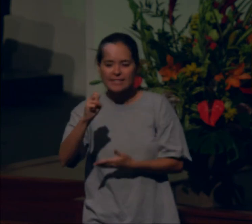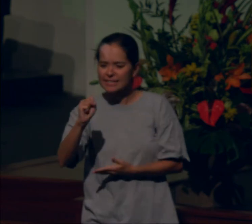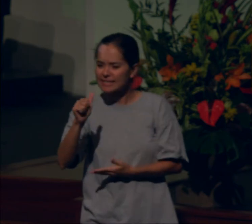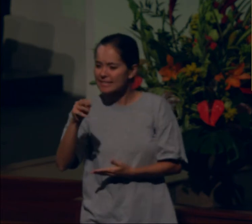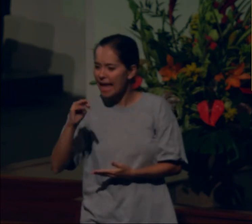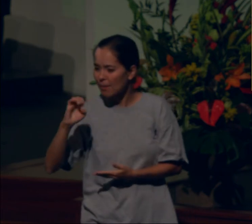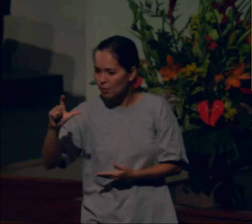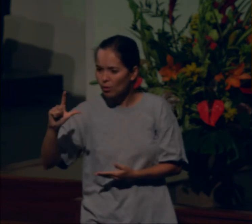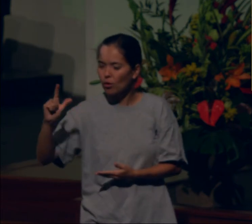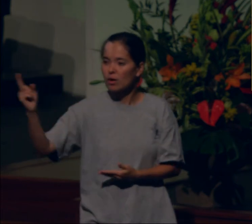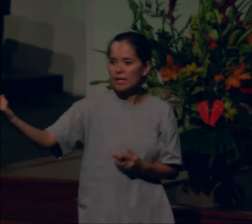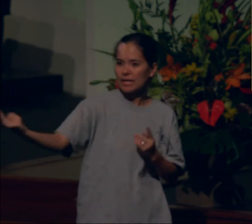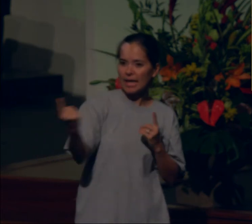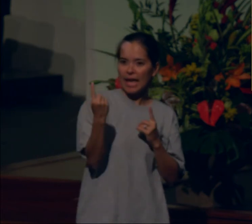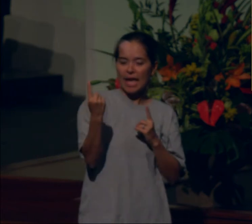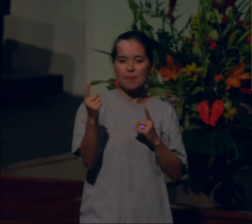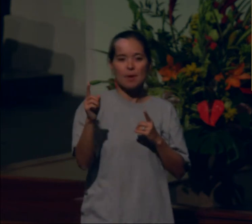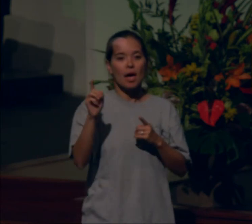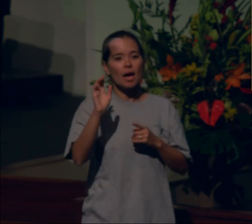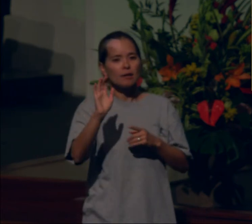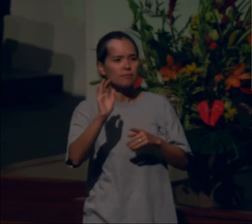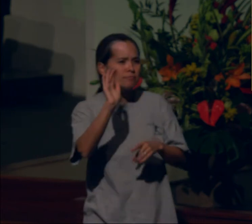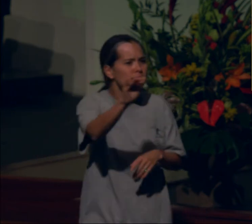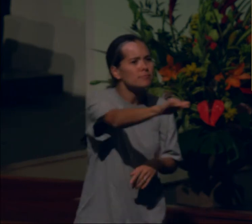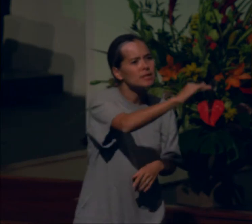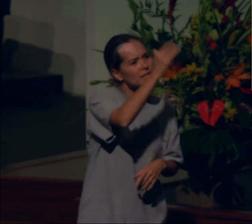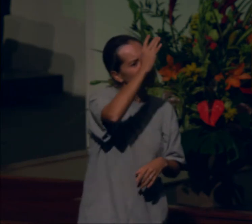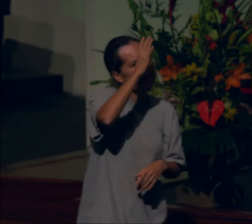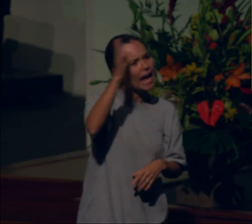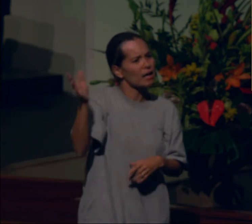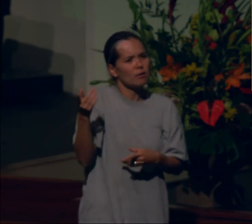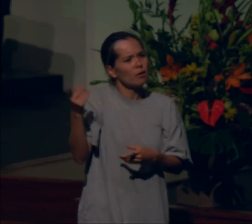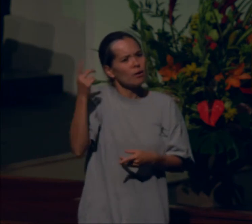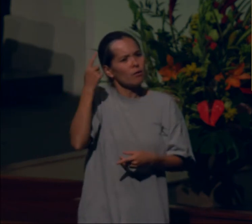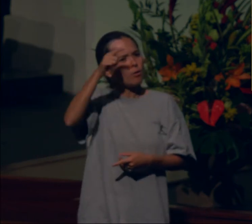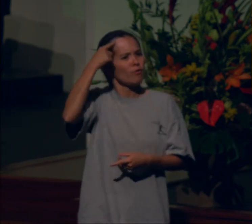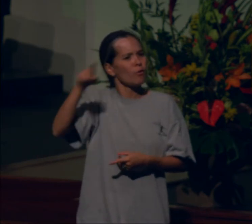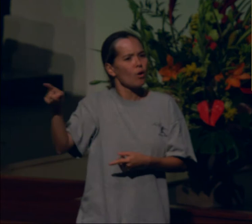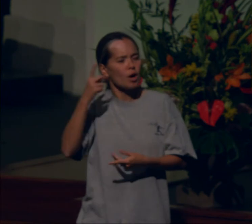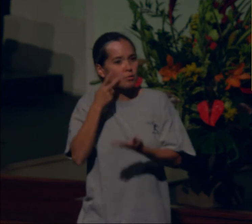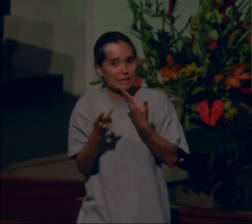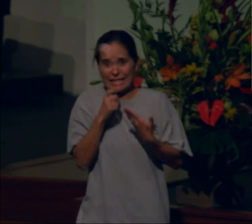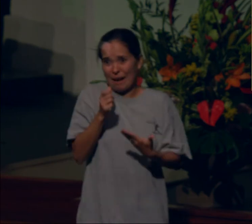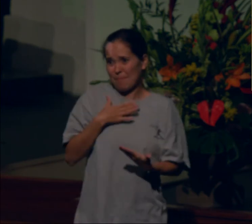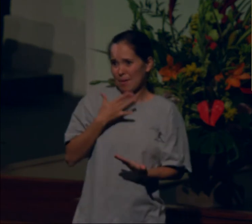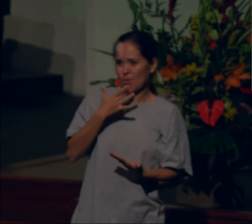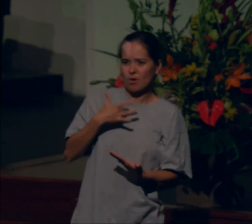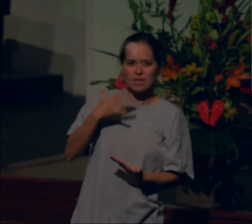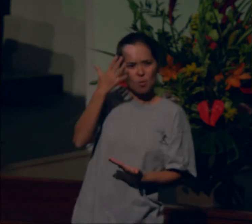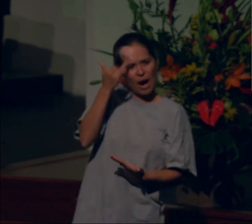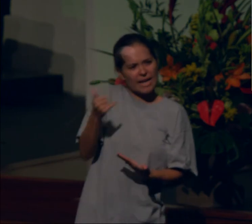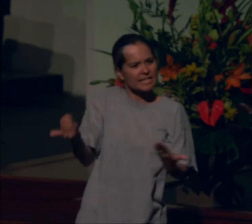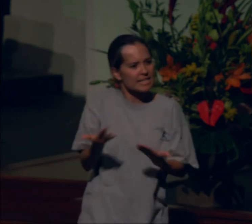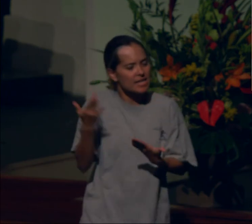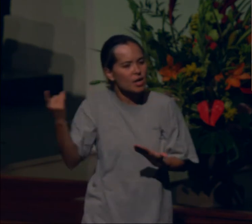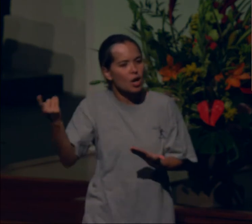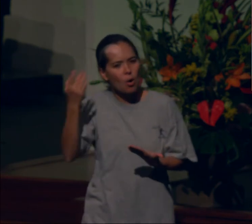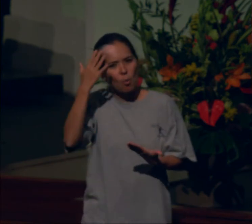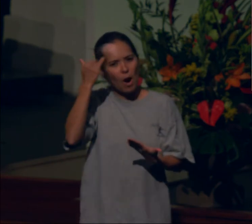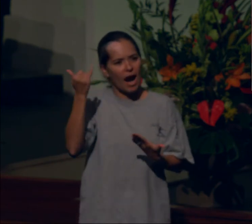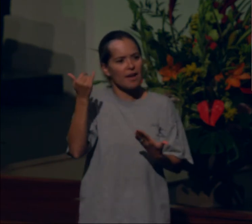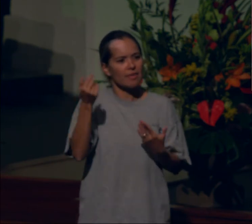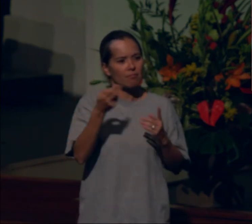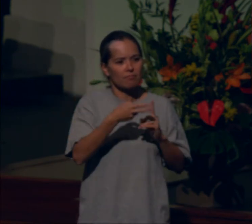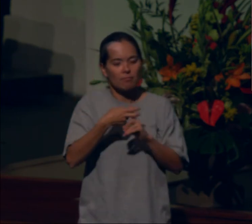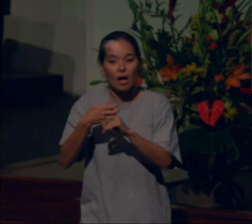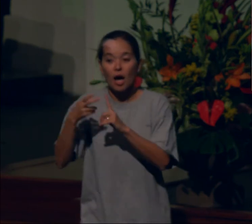tow with his dad and his brothers, and he's like, what in the world is going on? It's not my birthday. What in the world? Why are they showing? And the